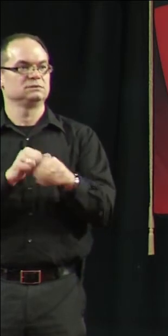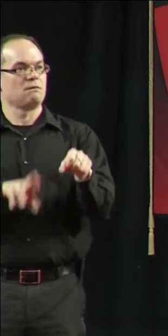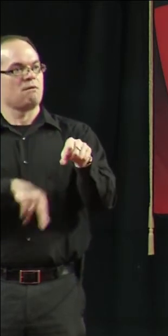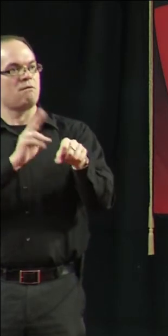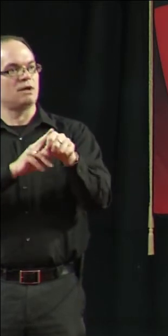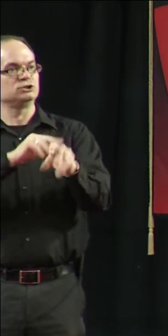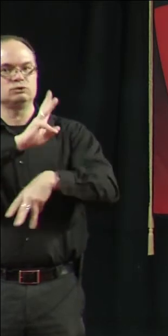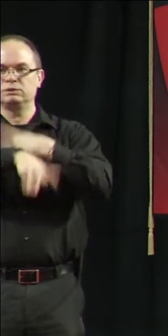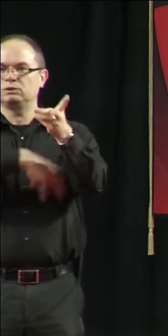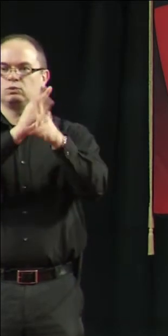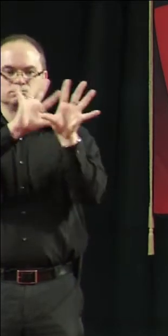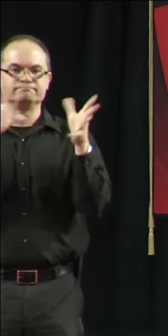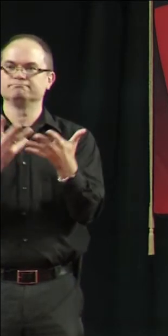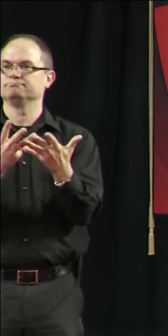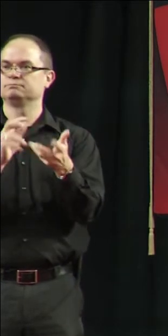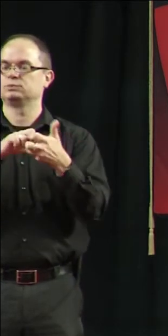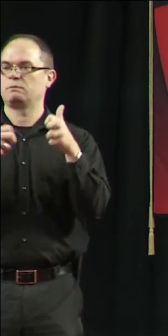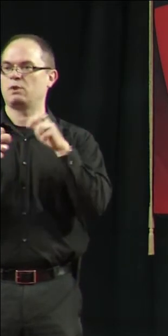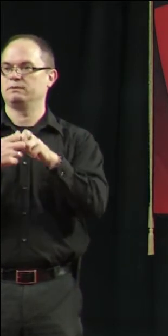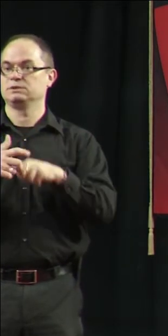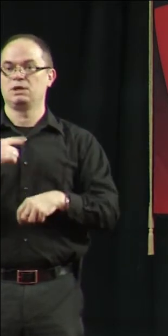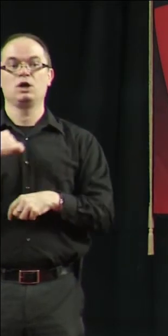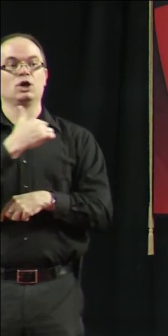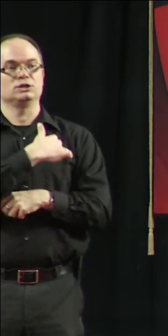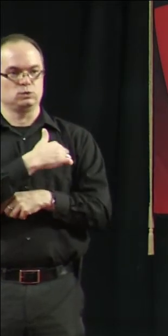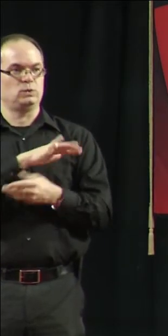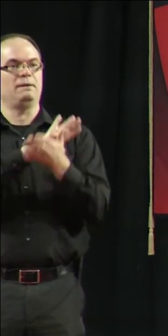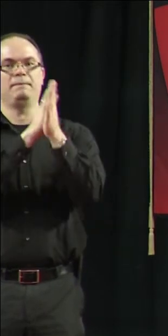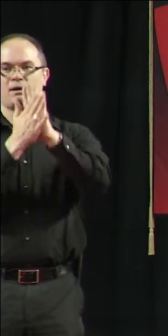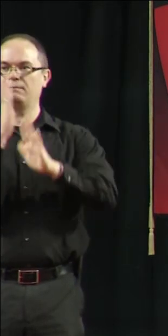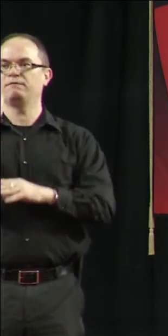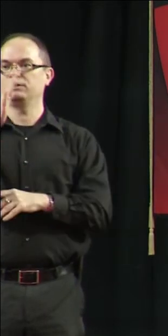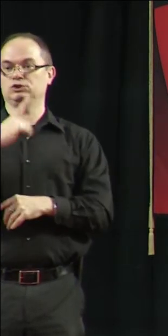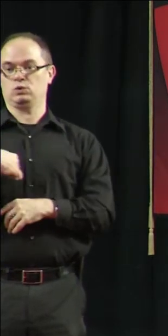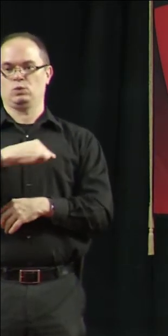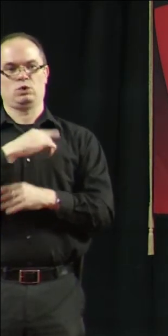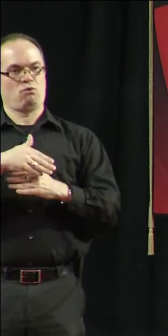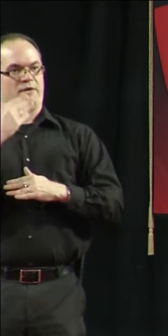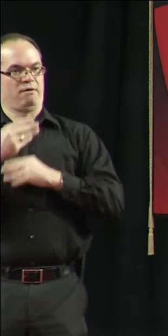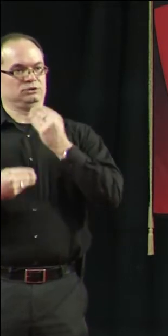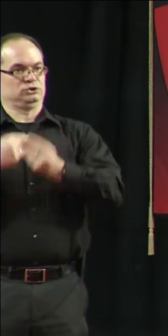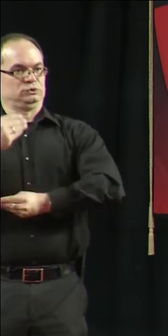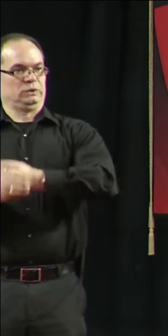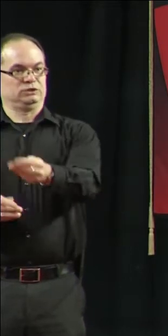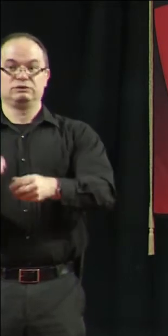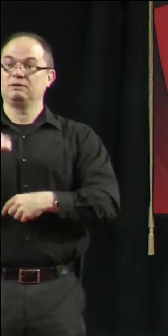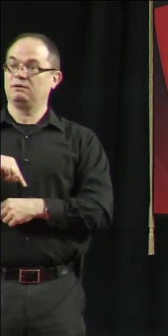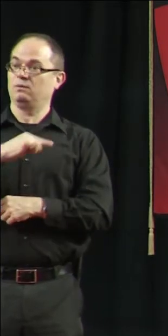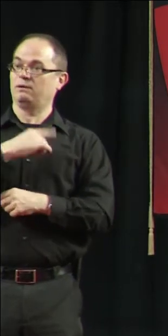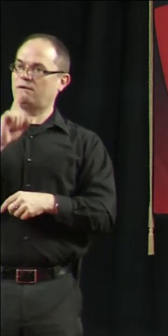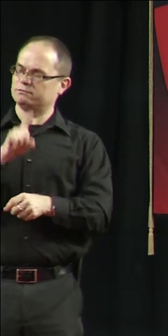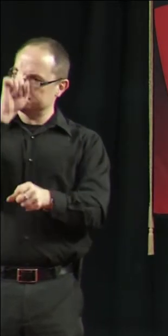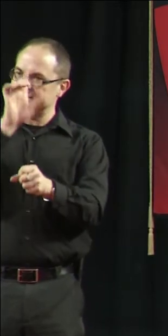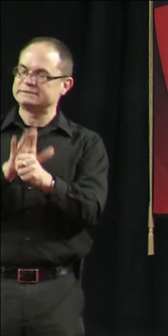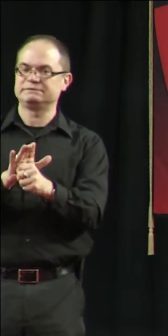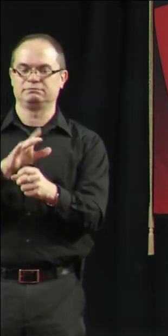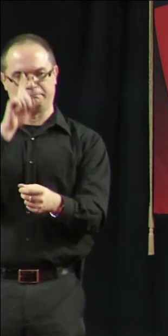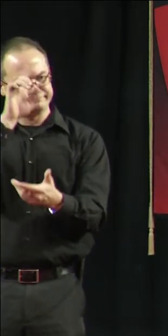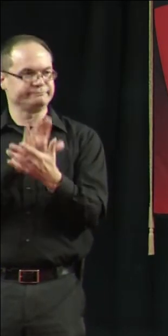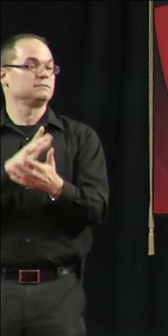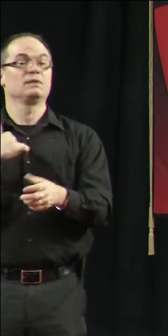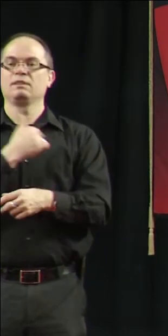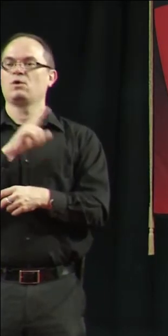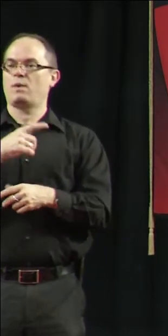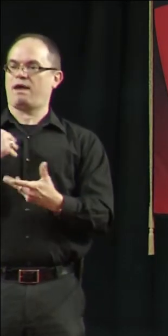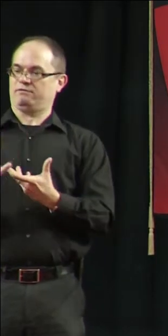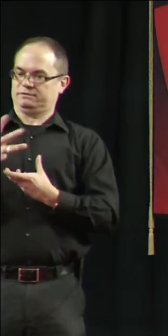international issues, because we are the future. We are the next generation, and we have to believe that we have it